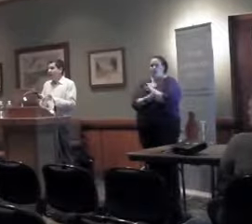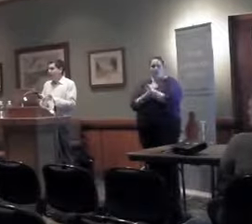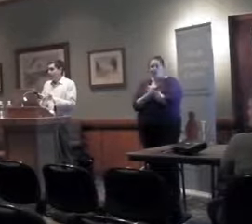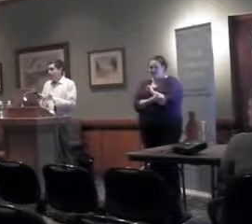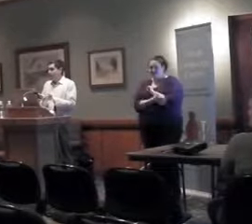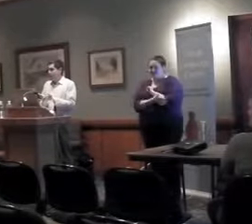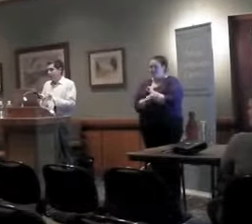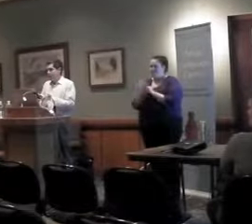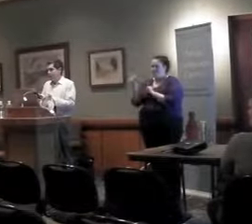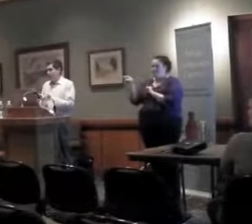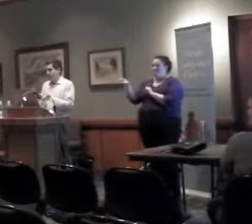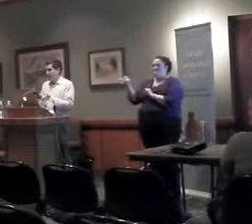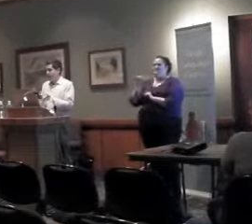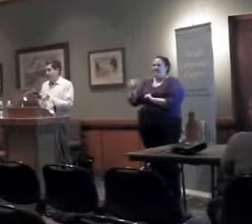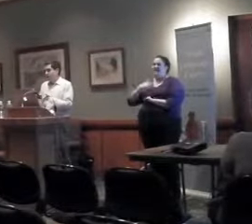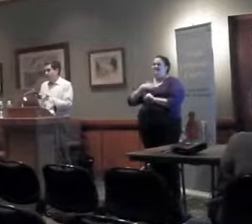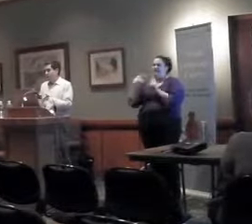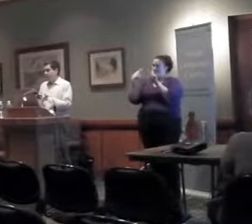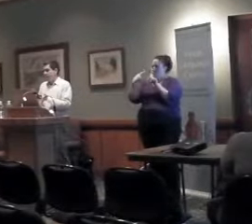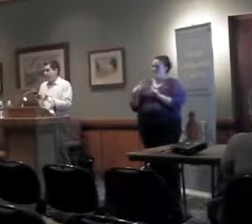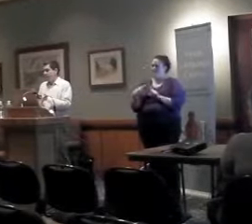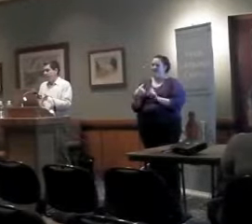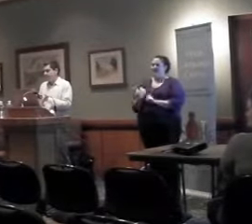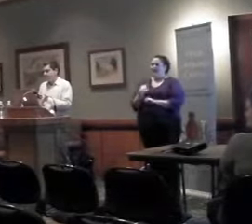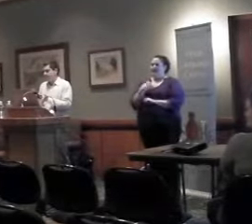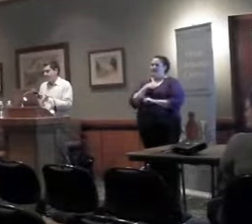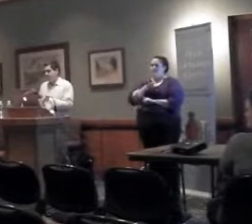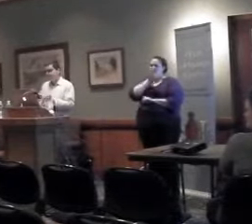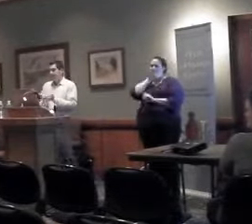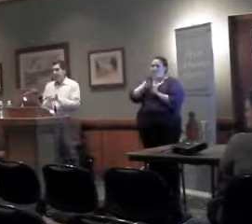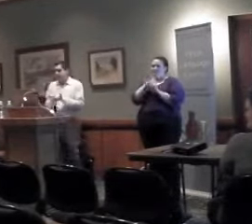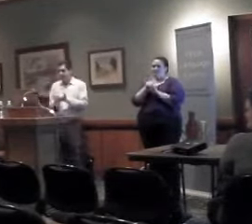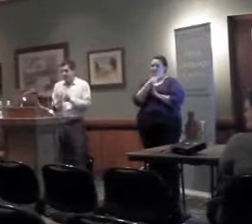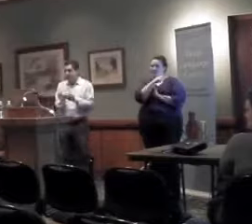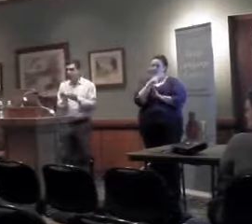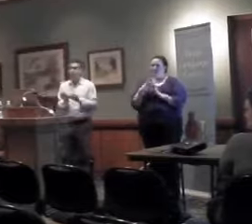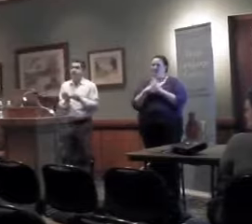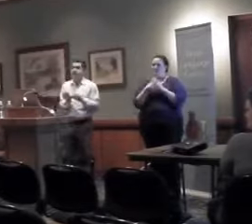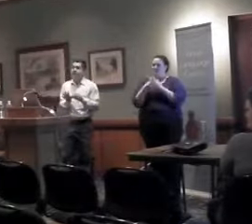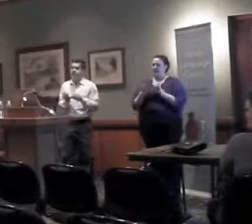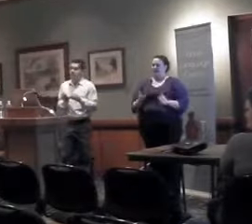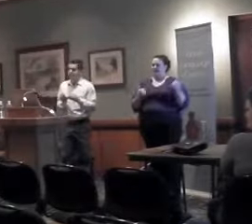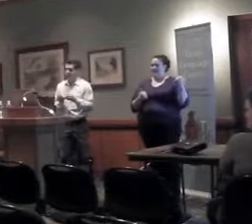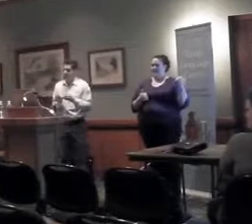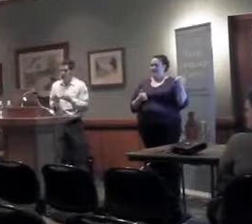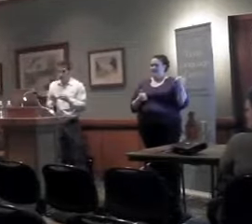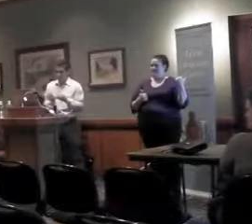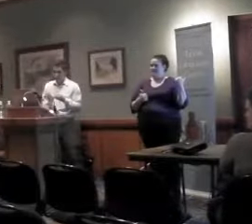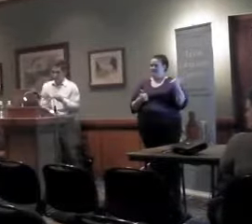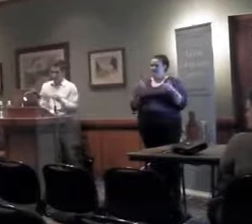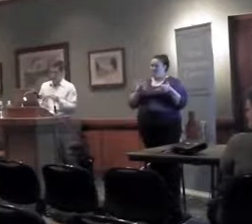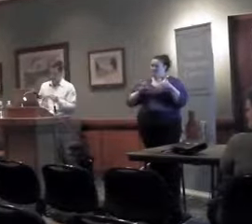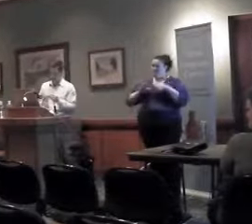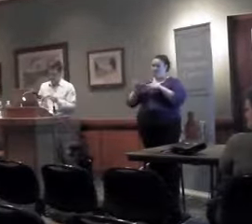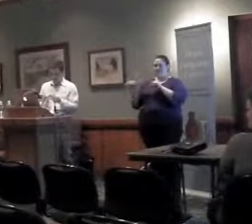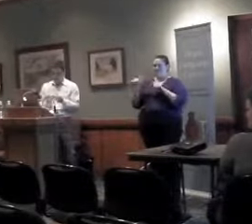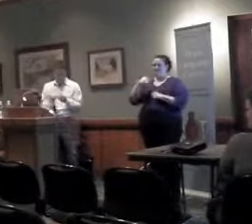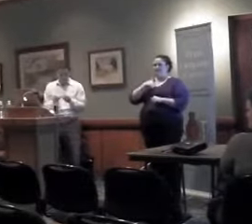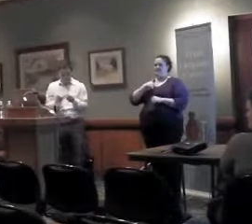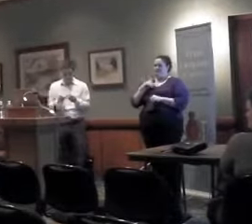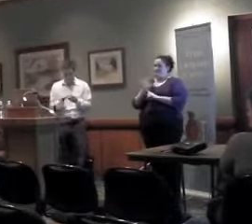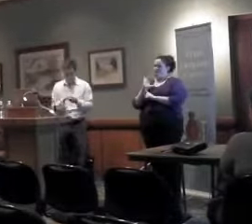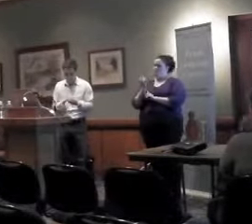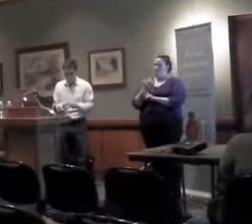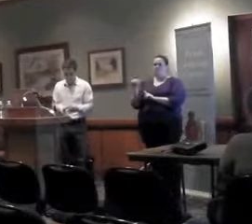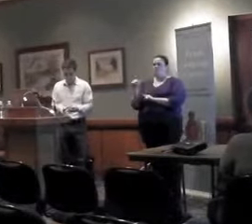was noticing, watching the videos, these are Americans. Right. And they dress like me, they look like me,